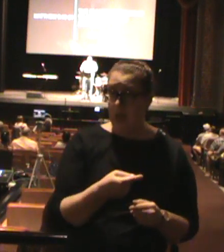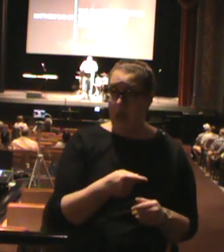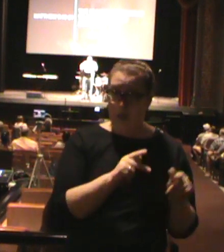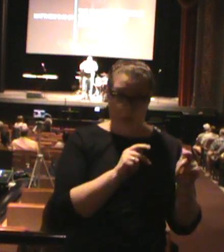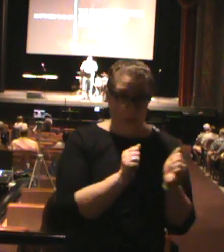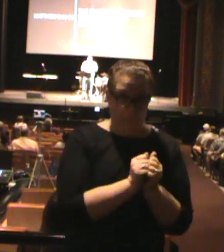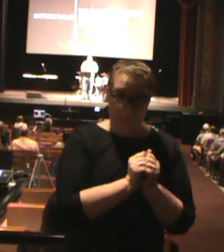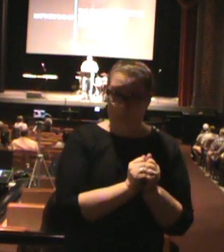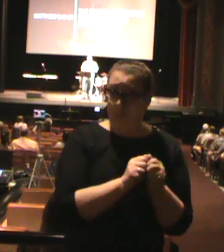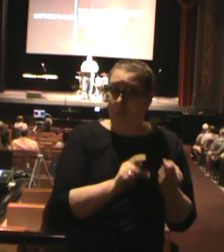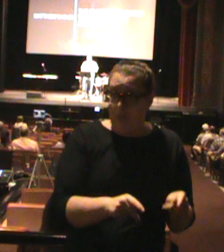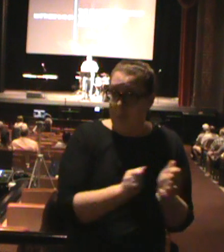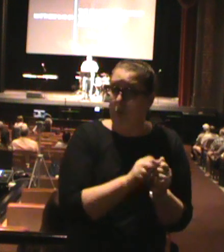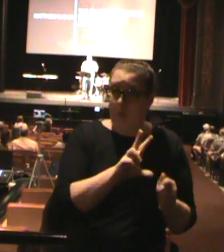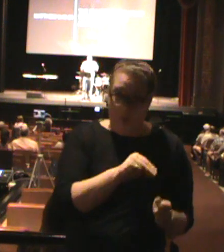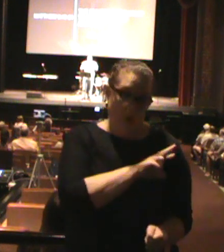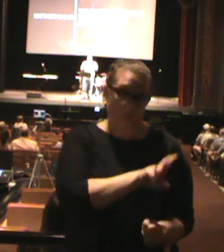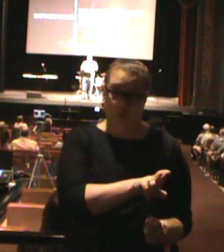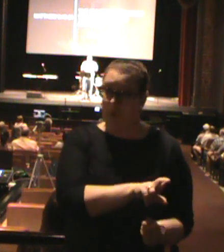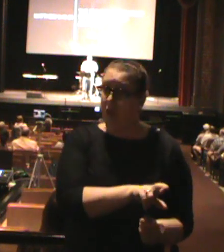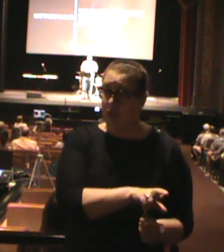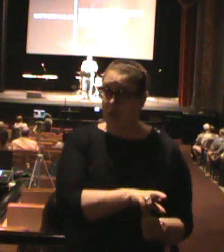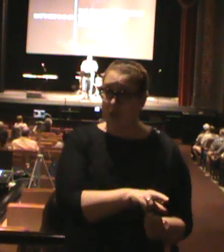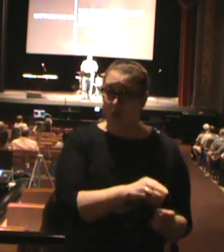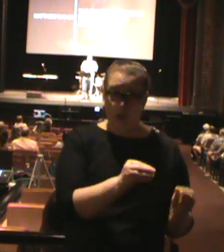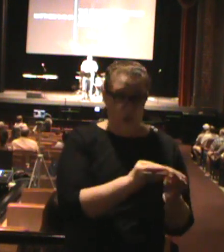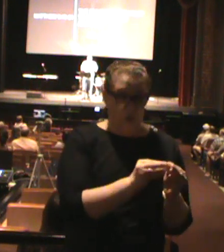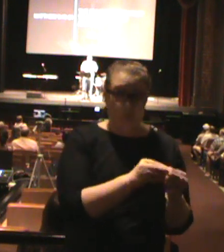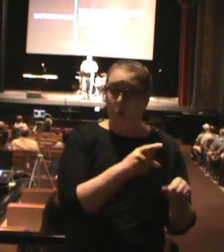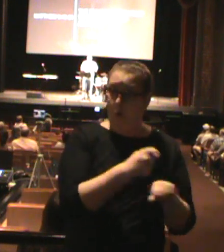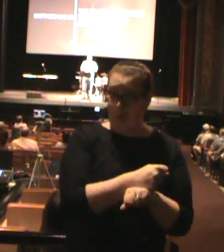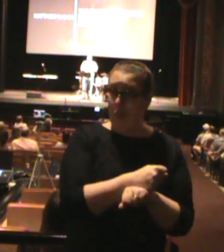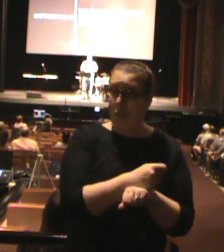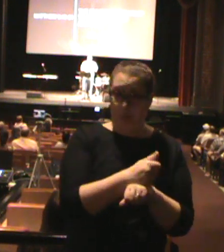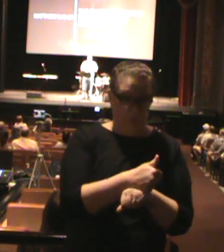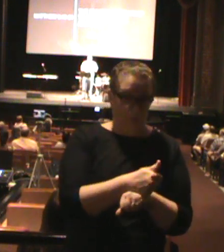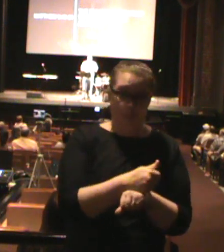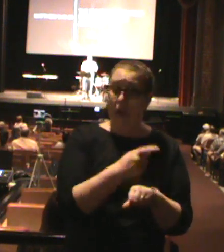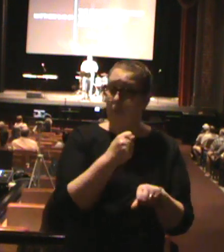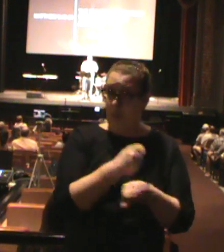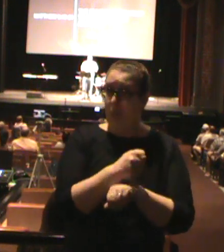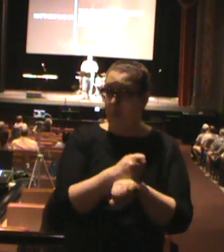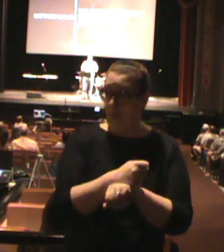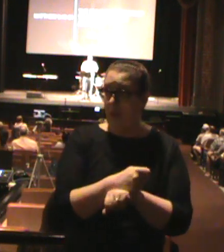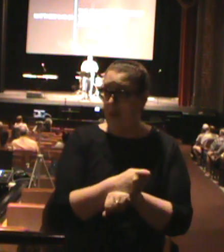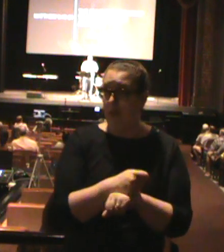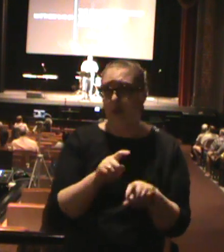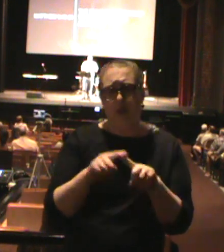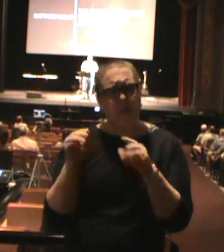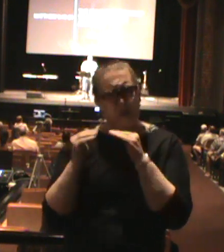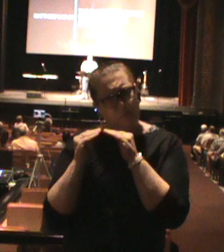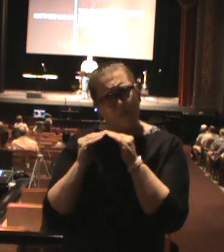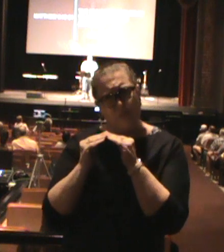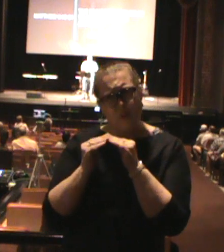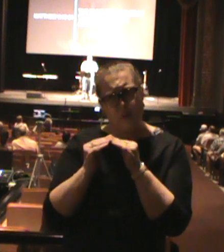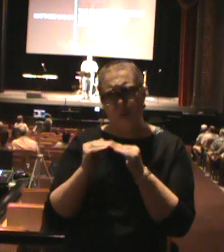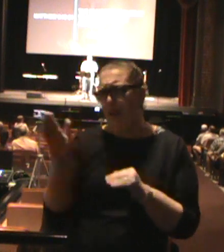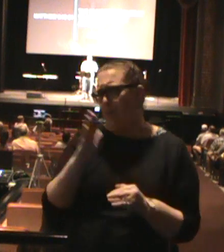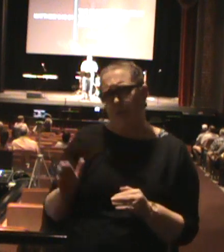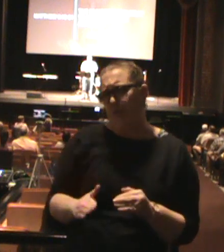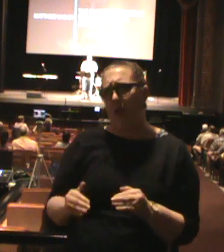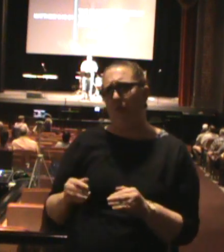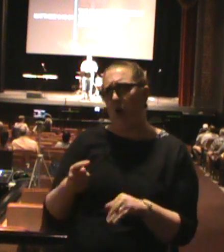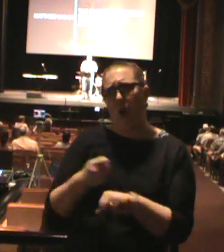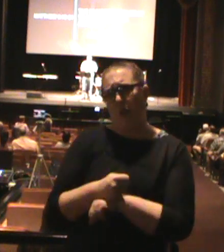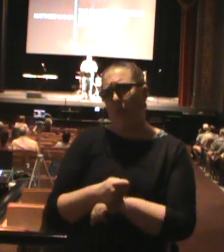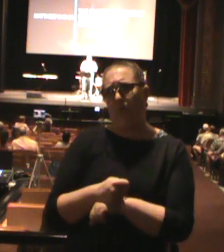greatest threat to Christianity in America. Now, to be fair, there is never any threat to Christianity in America. Jesus Christ